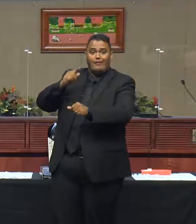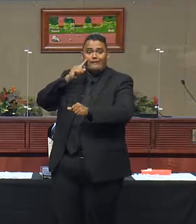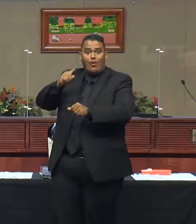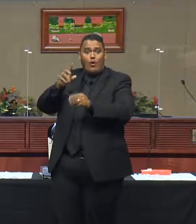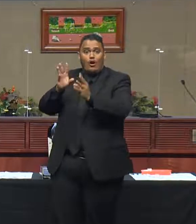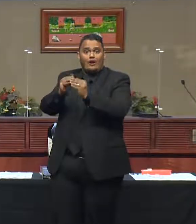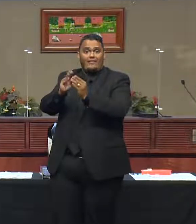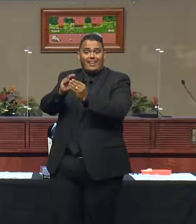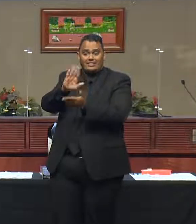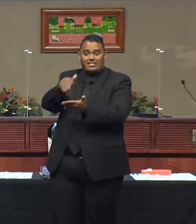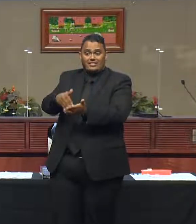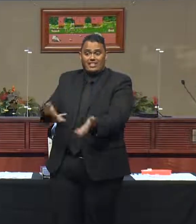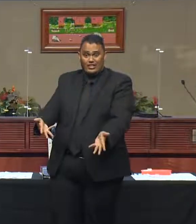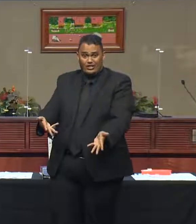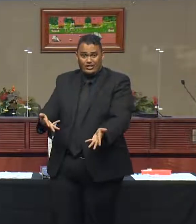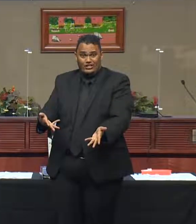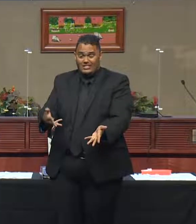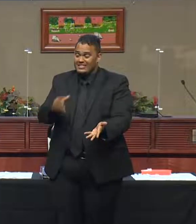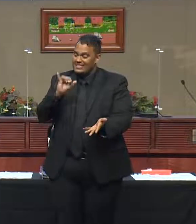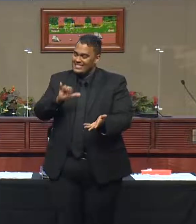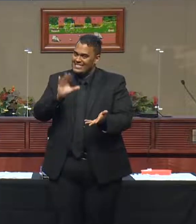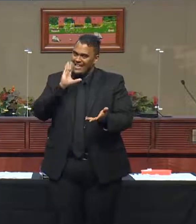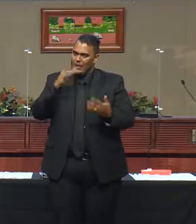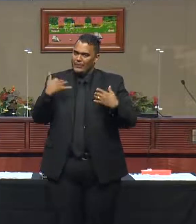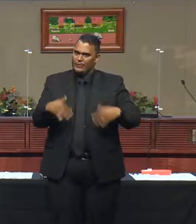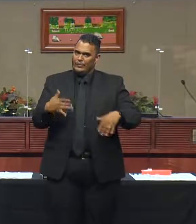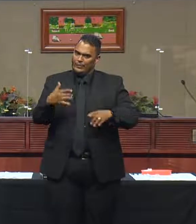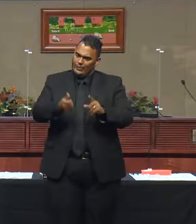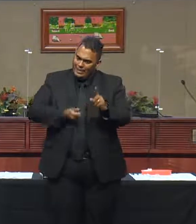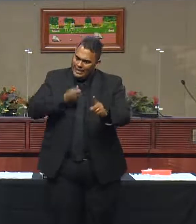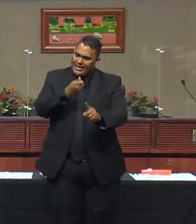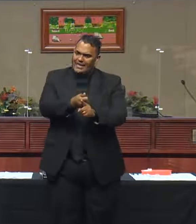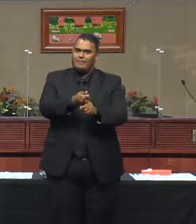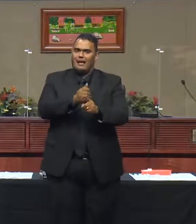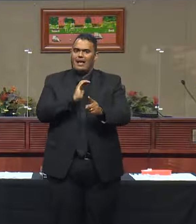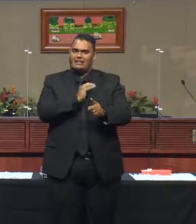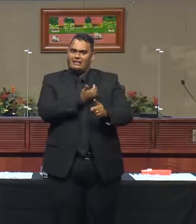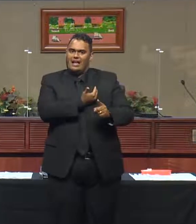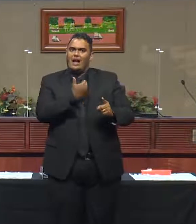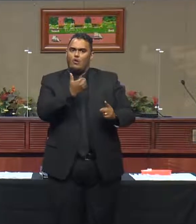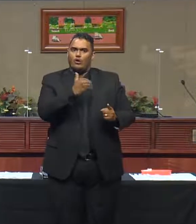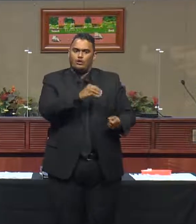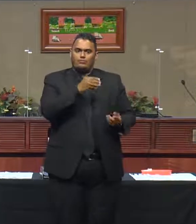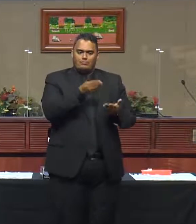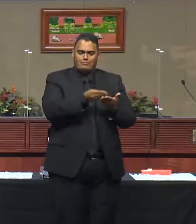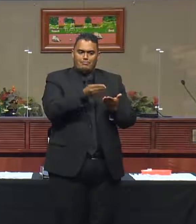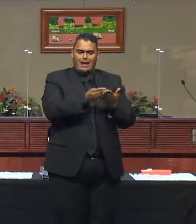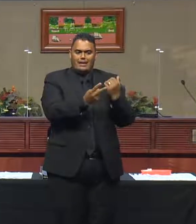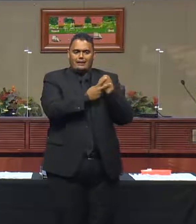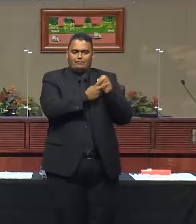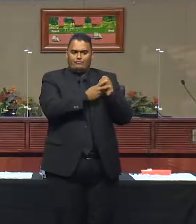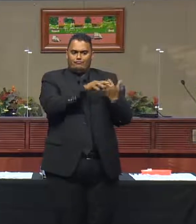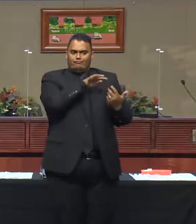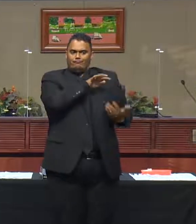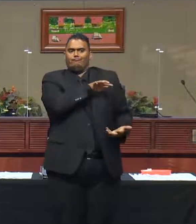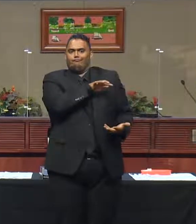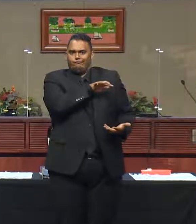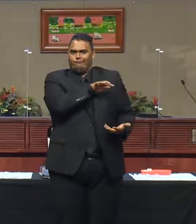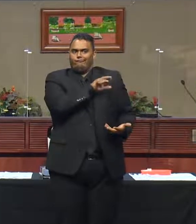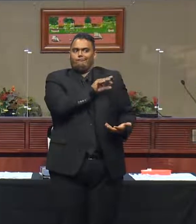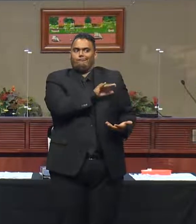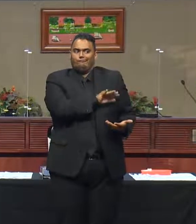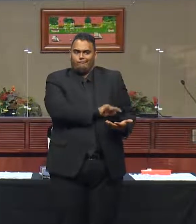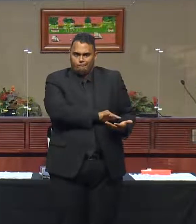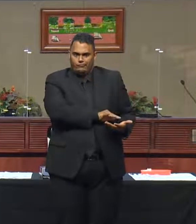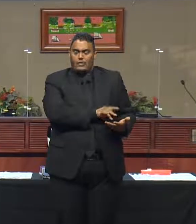that's really going to be a big impact on reserves. So hopefully they have shows, people pay revenue, and you've got money